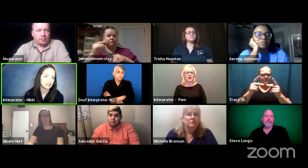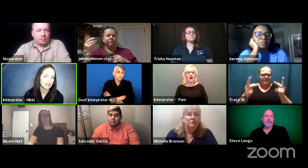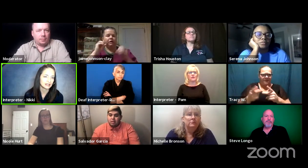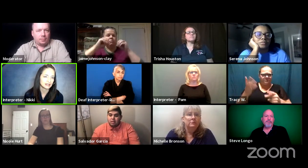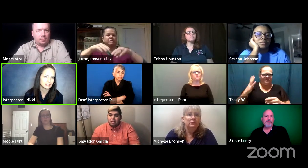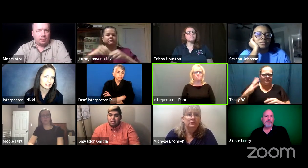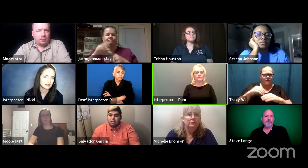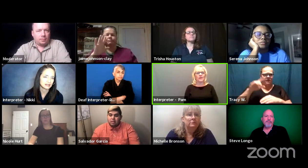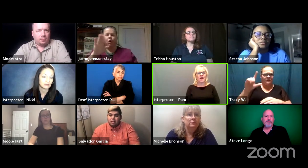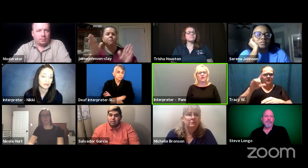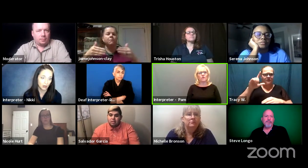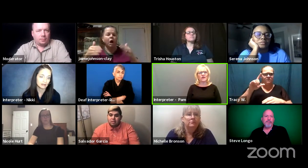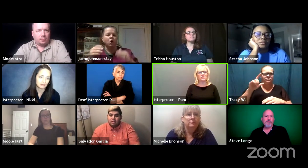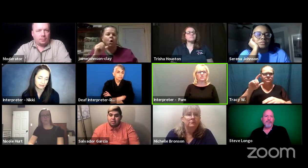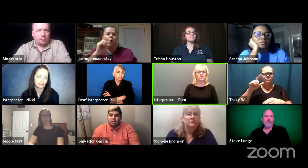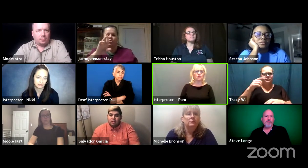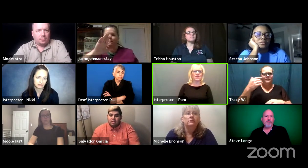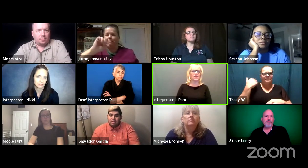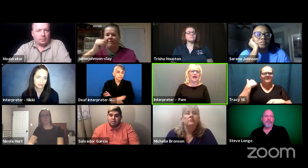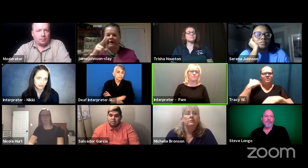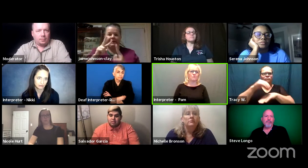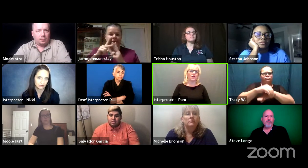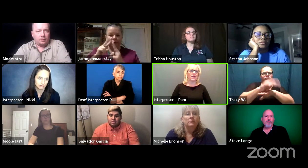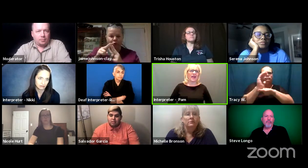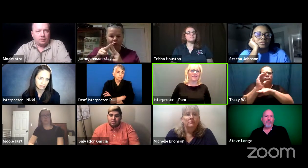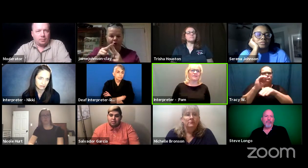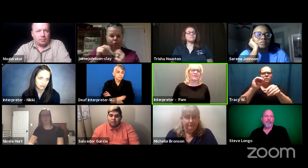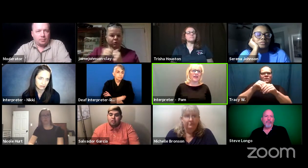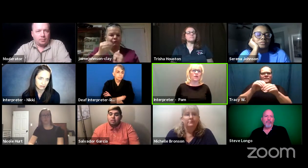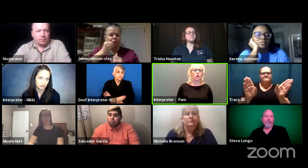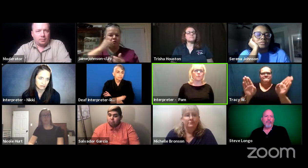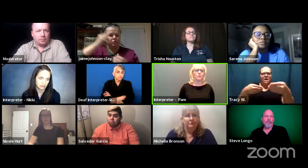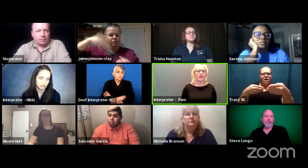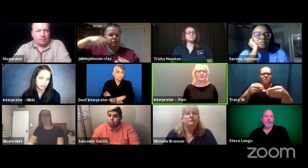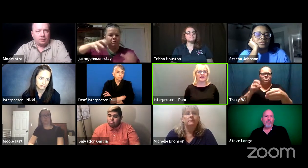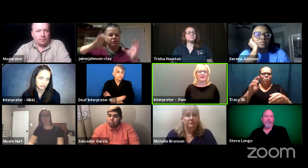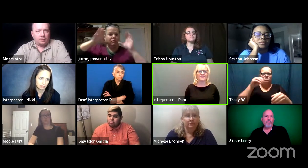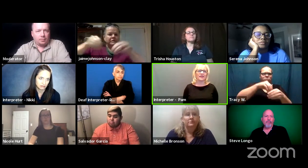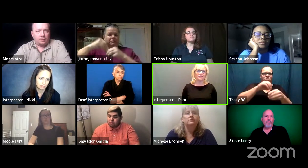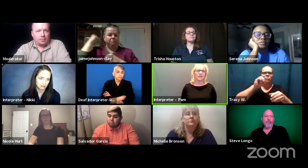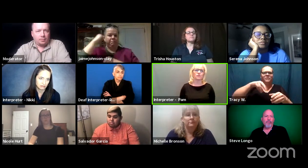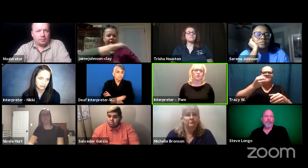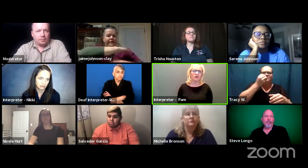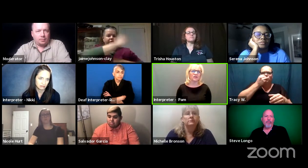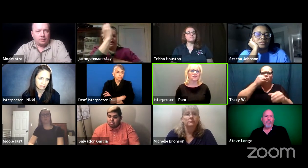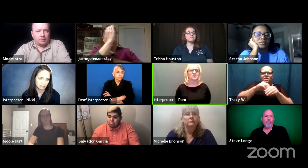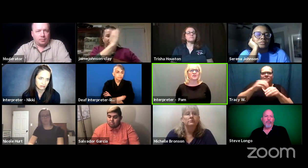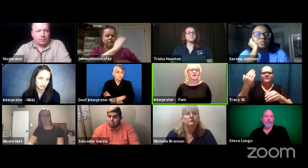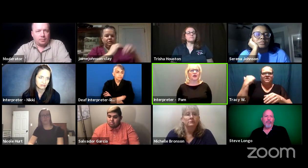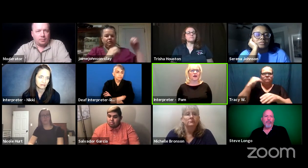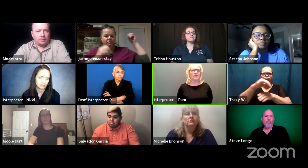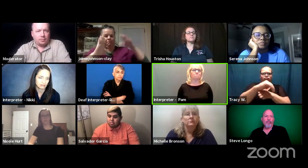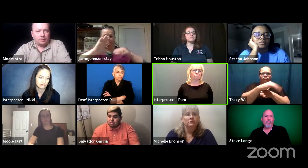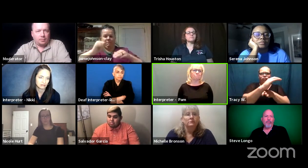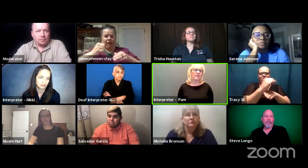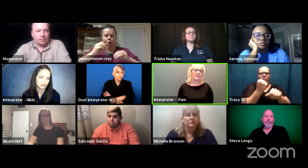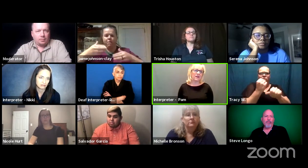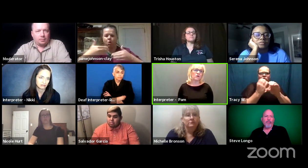Yes. I went to the library and they were putting things in the trunk there